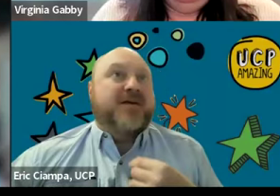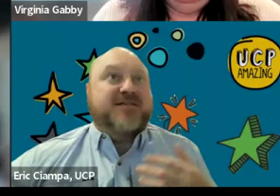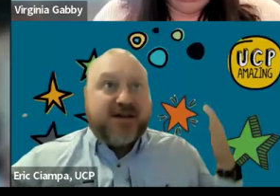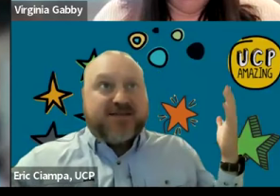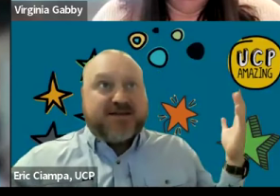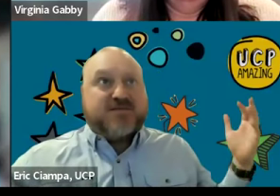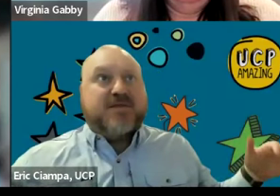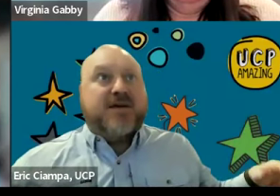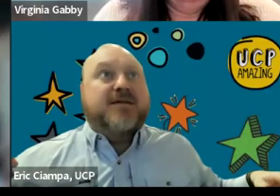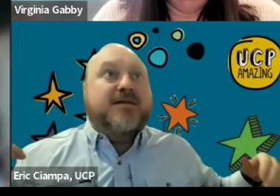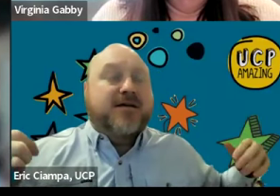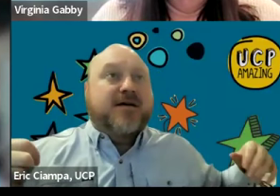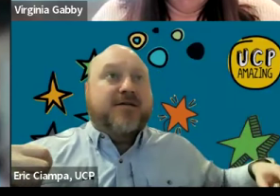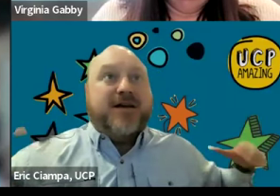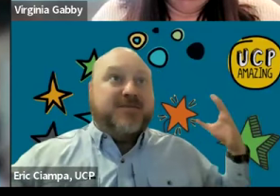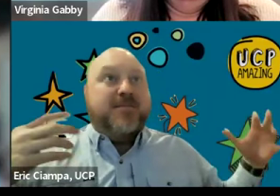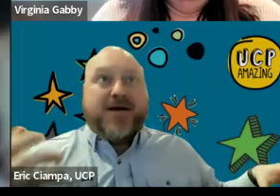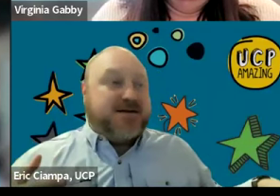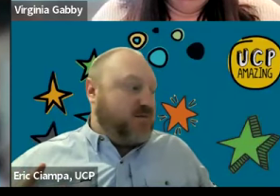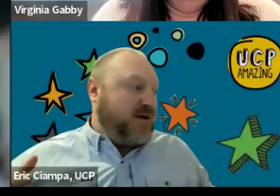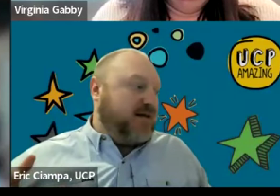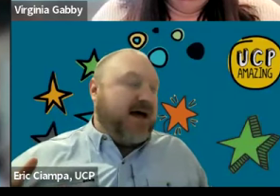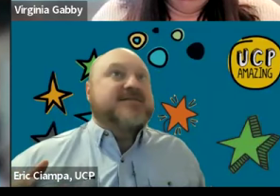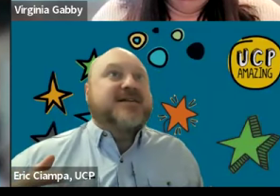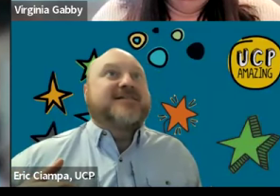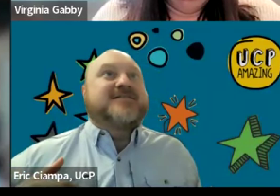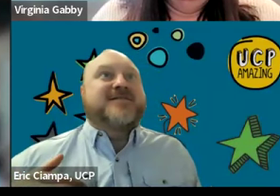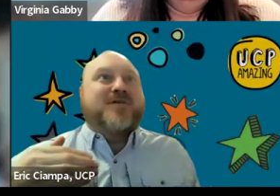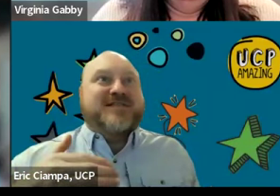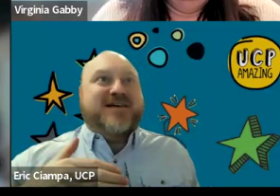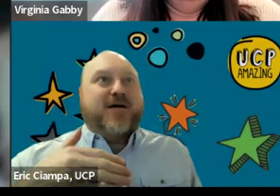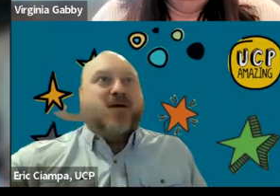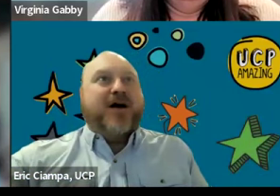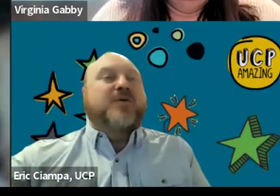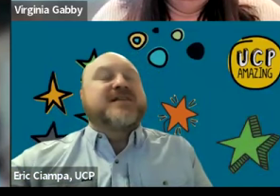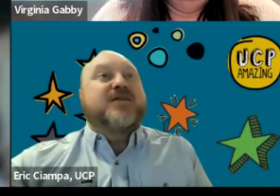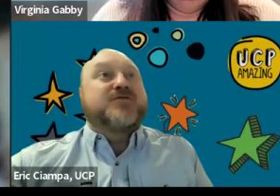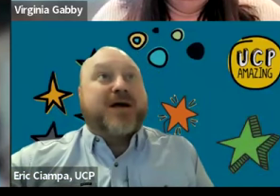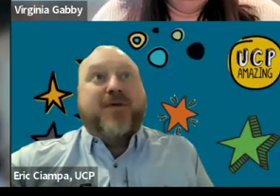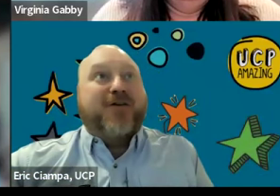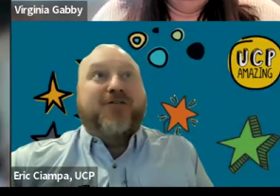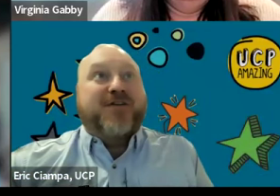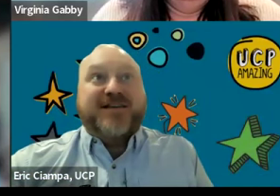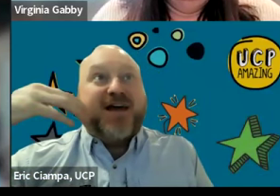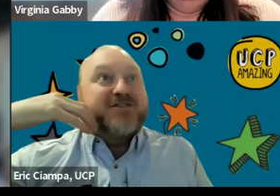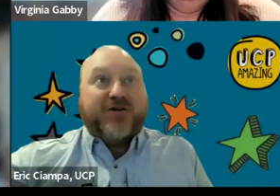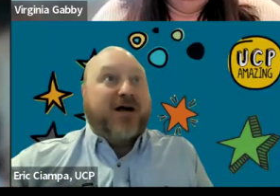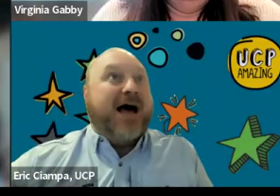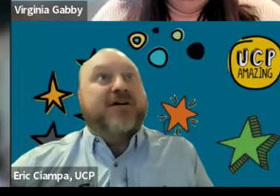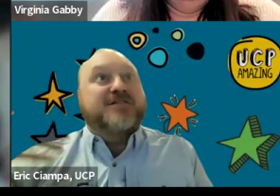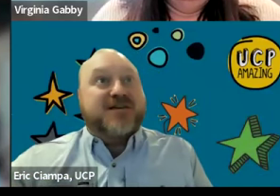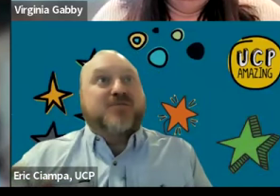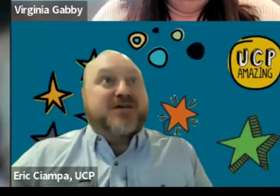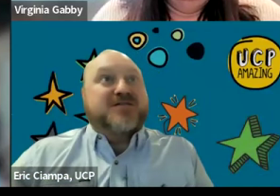that the department is looking at this. We think that there needs to be a mechanism when clients need supports that are beyond what's in those rate models as a